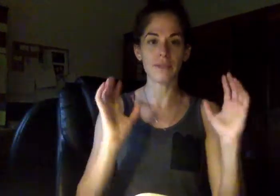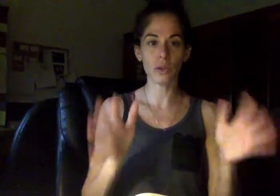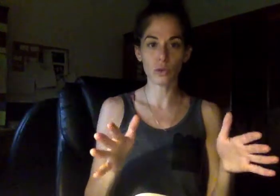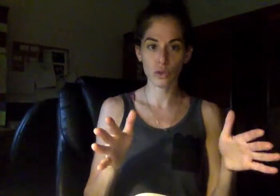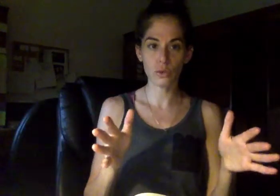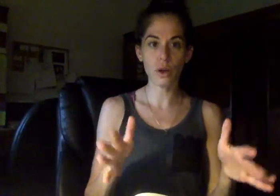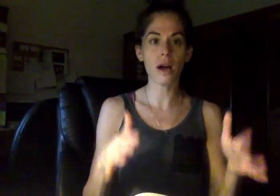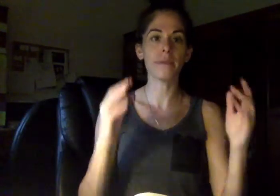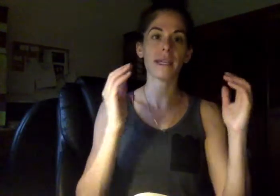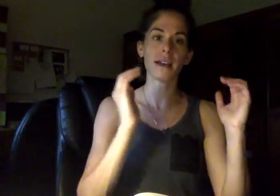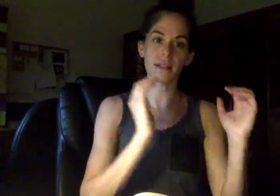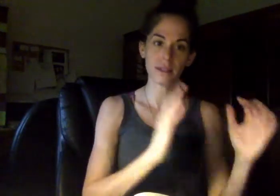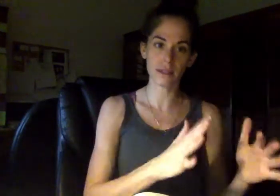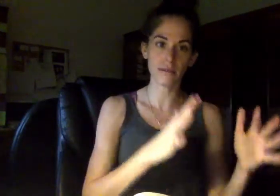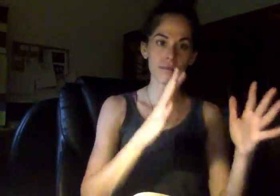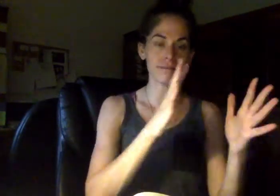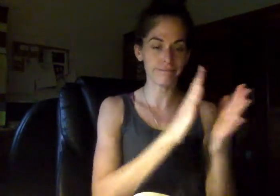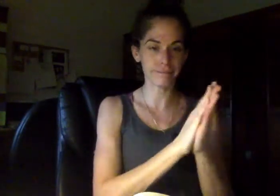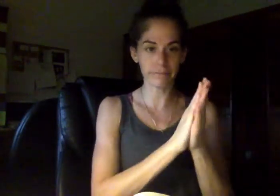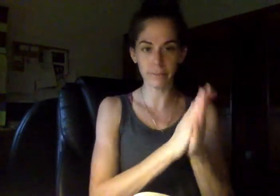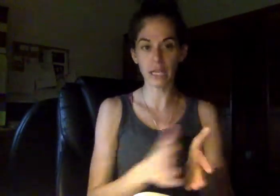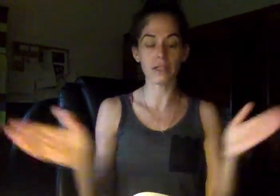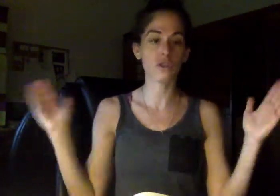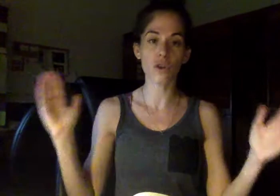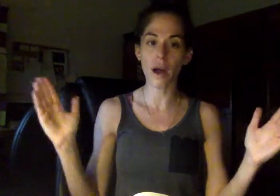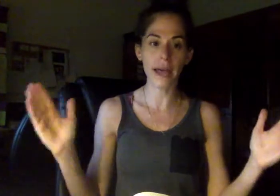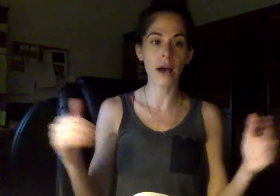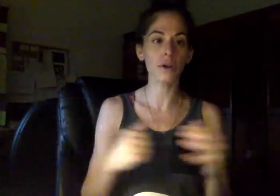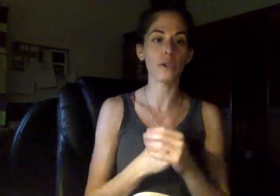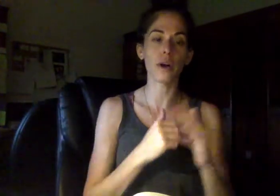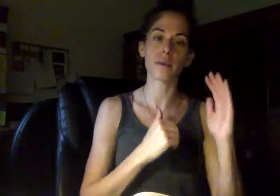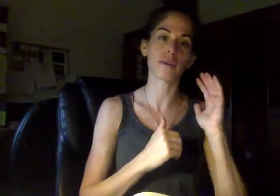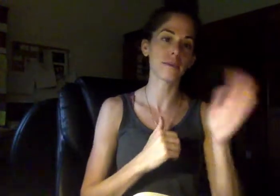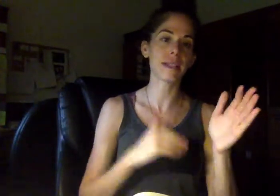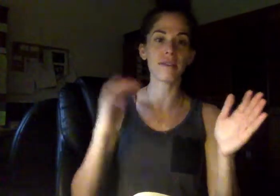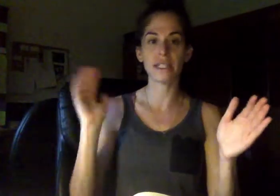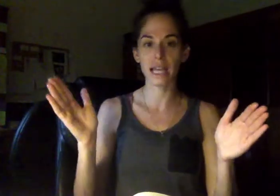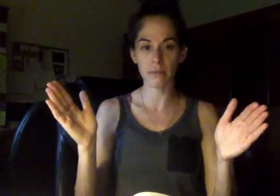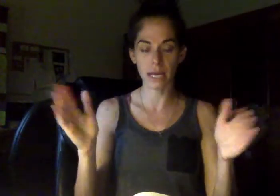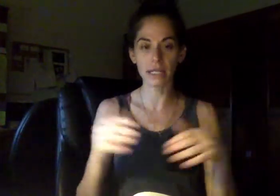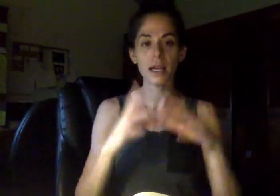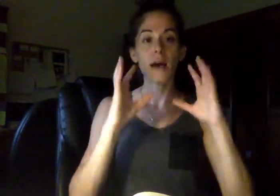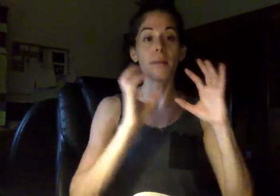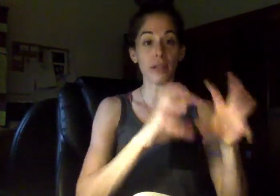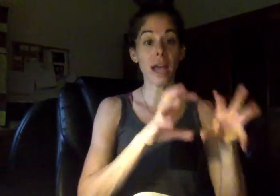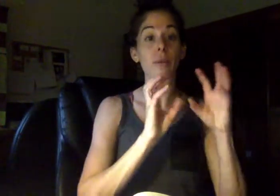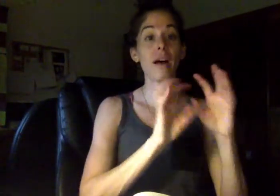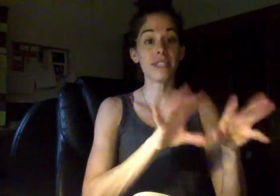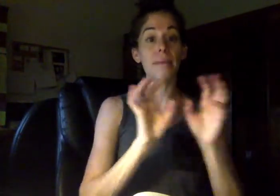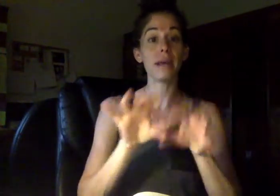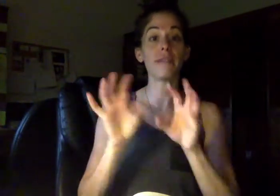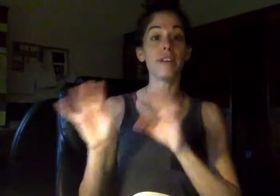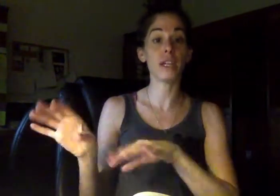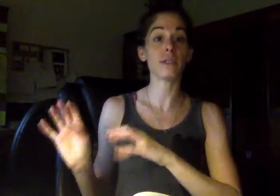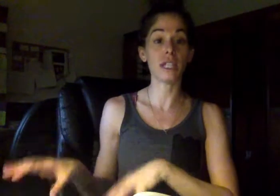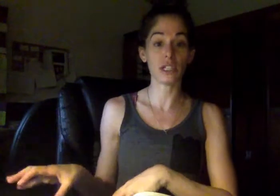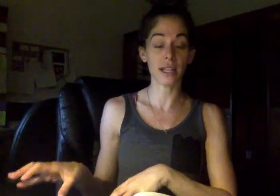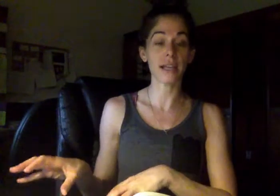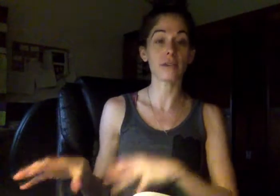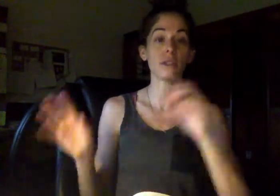videos too long because then it's drawn out, anywhere from 7 to 10 minutes. But I will have 10-minute videos each sent out to you. So